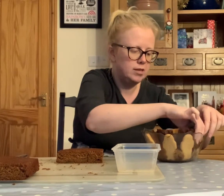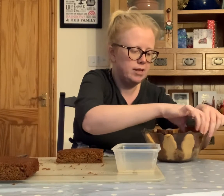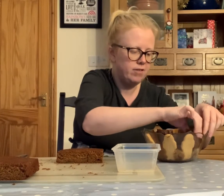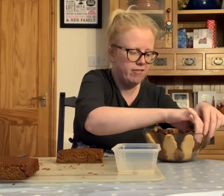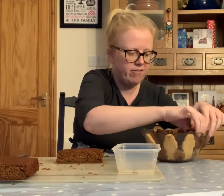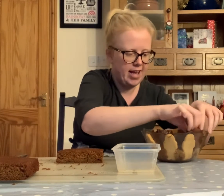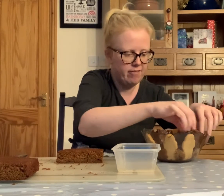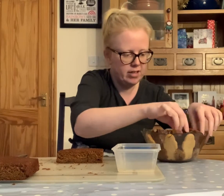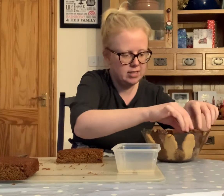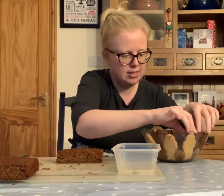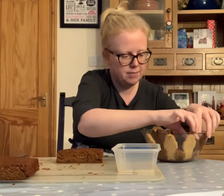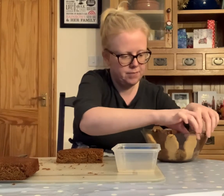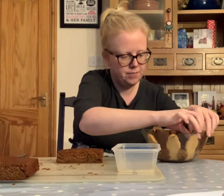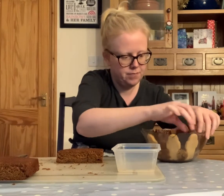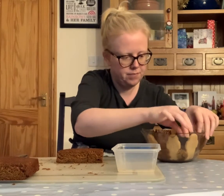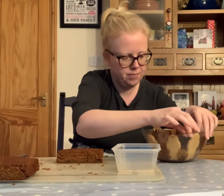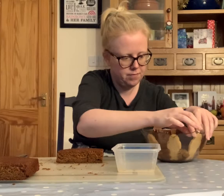lovely flavours.